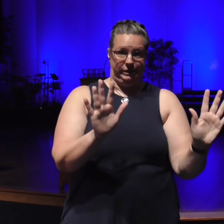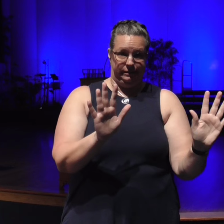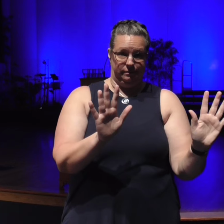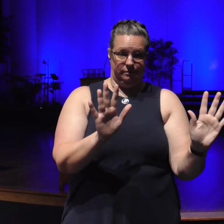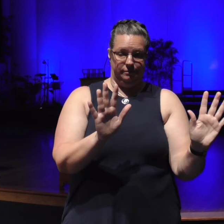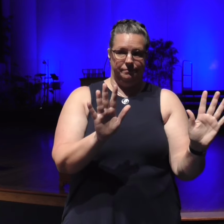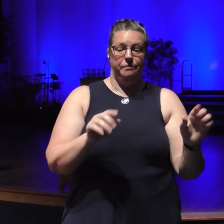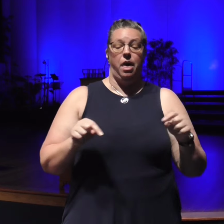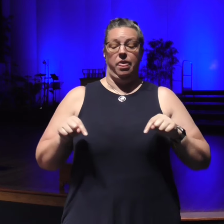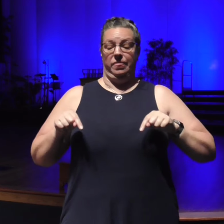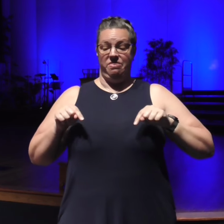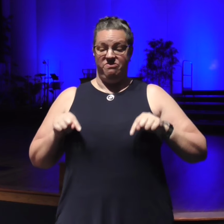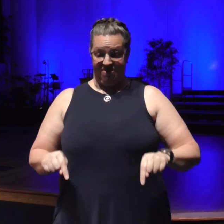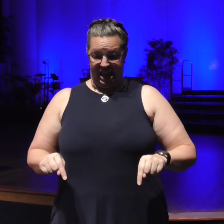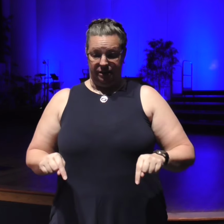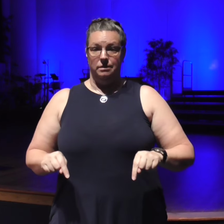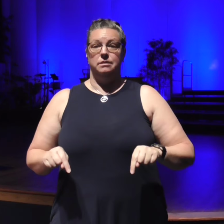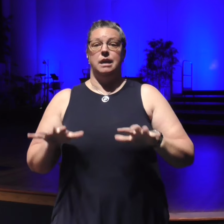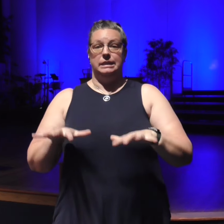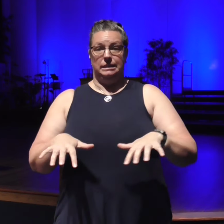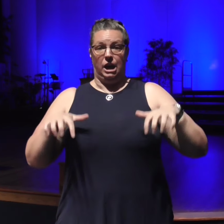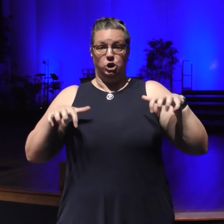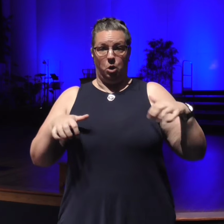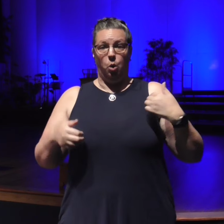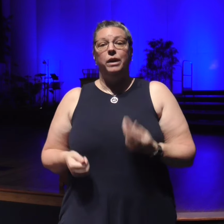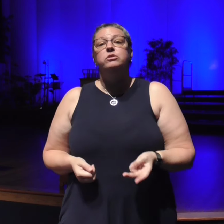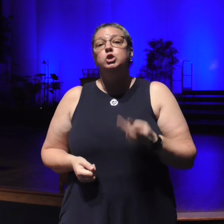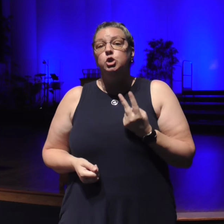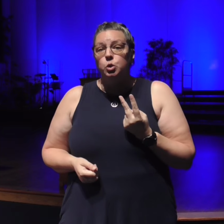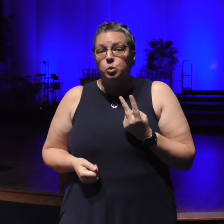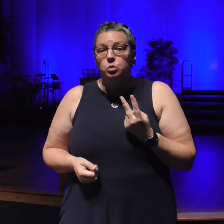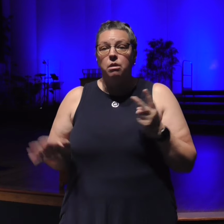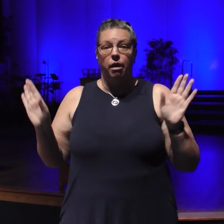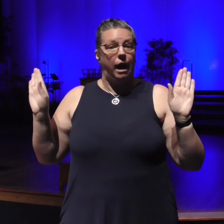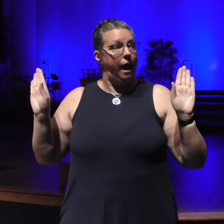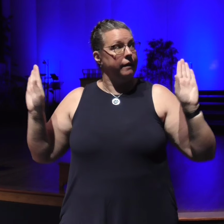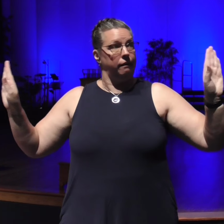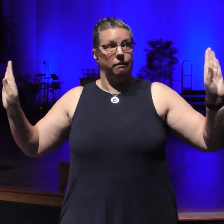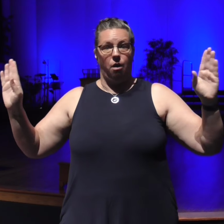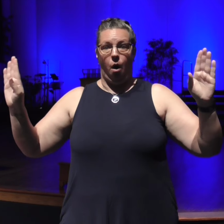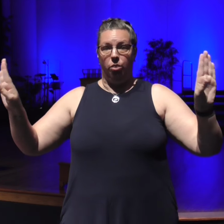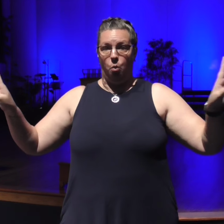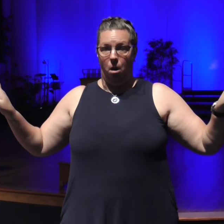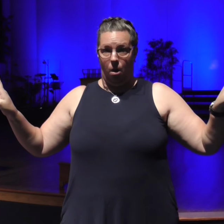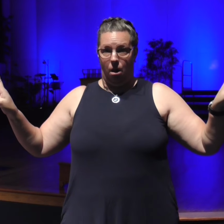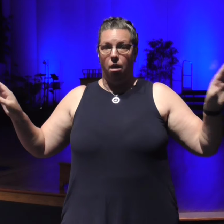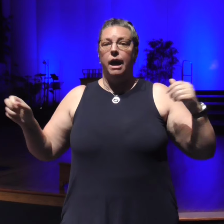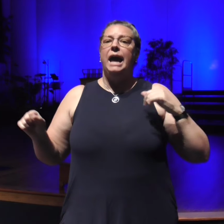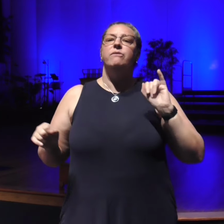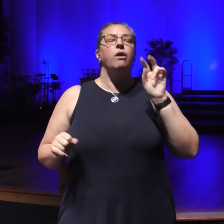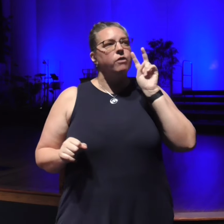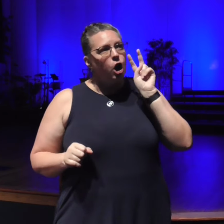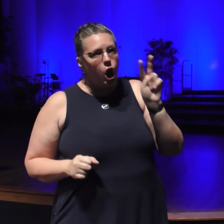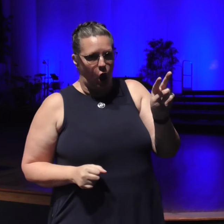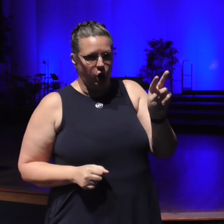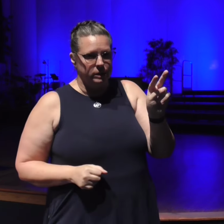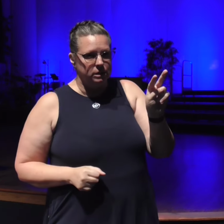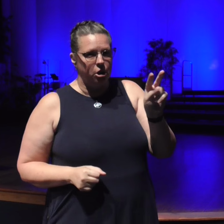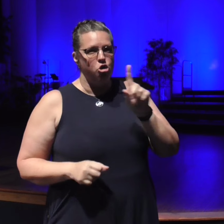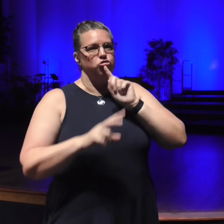this sanctuary, we have 2 tapestries. And one of the things you'll notice if you've ever looked at a tapestry is if